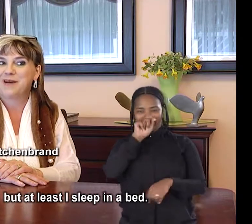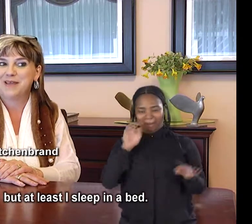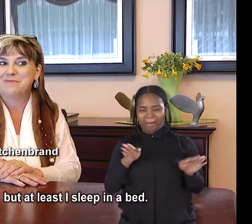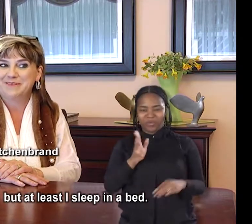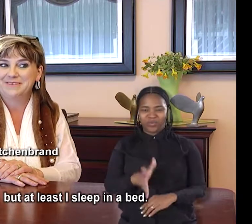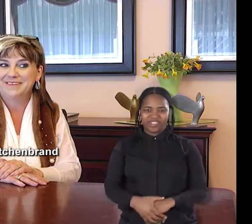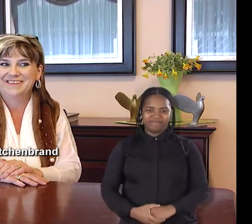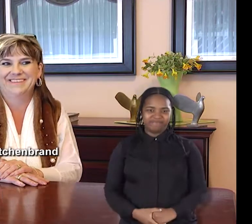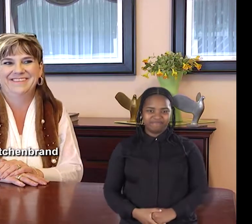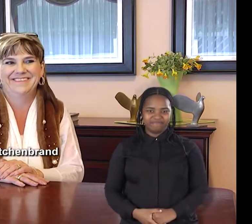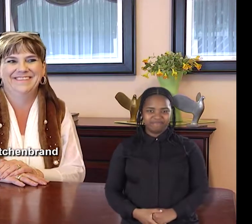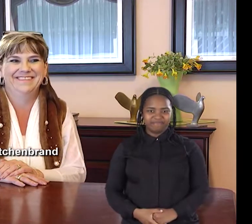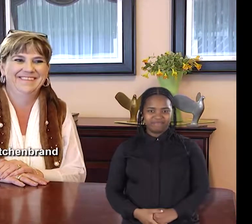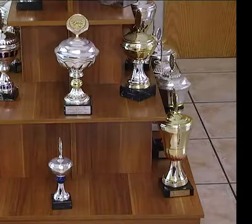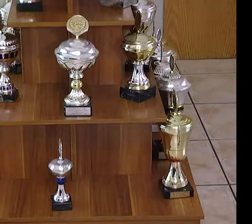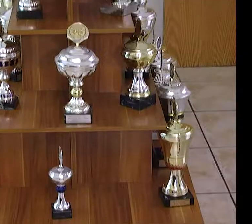slaap ek in my eie bed.